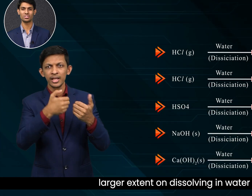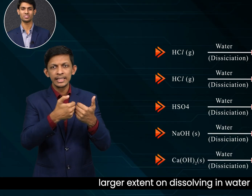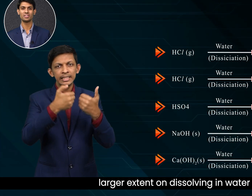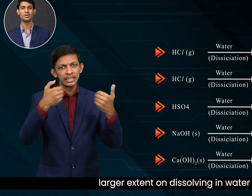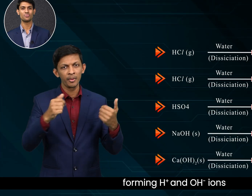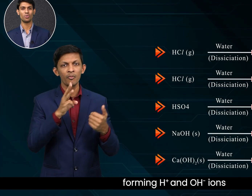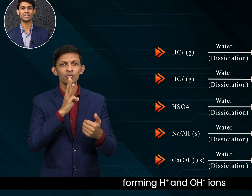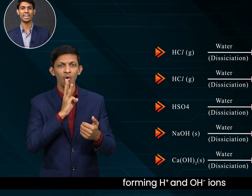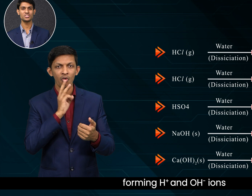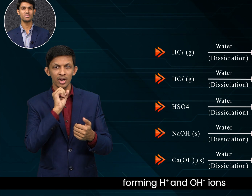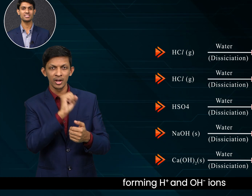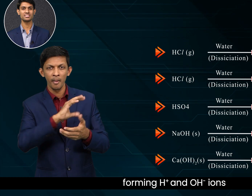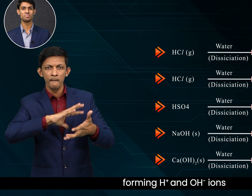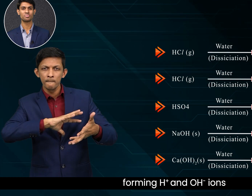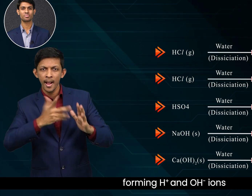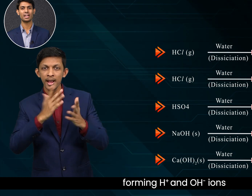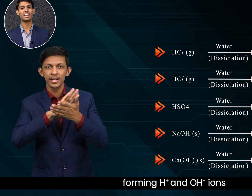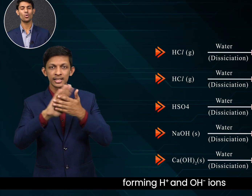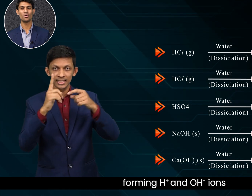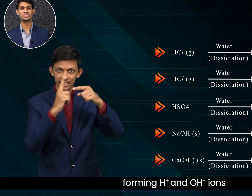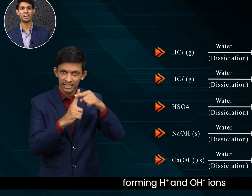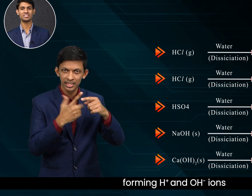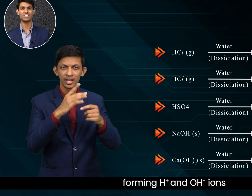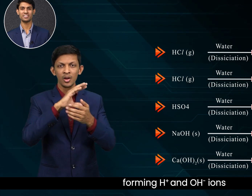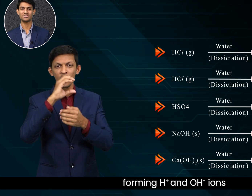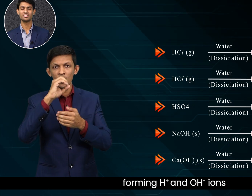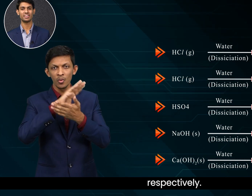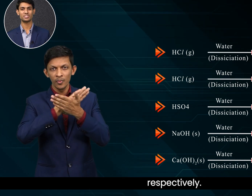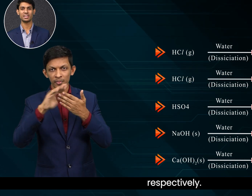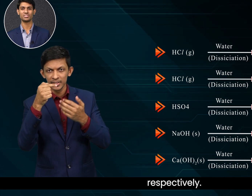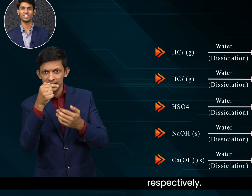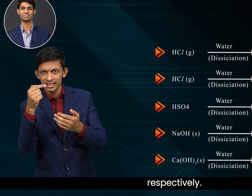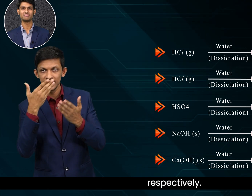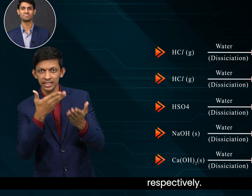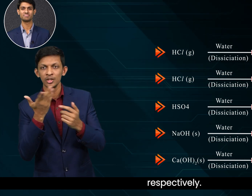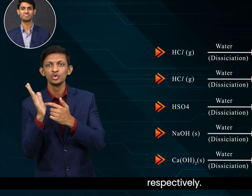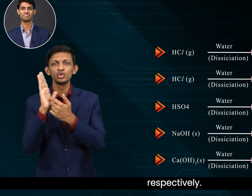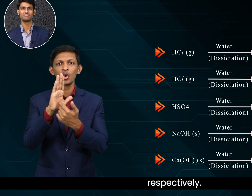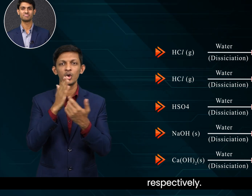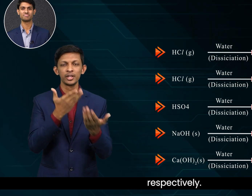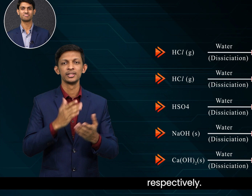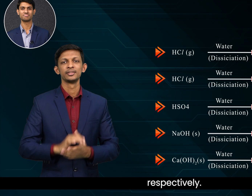in water, forming H plus and OH minus ions respectively.